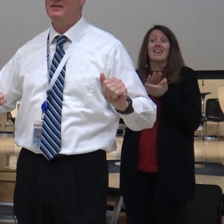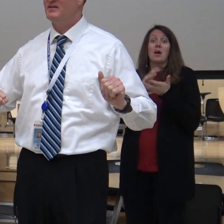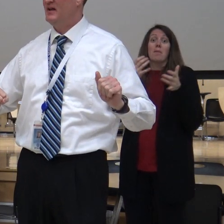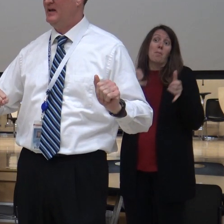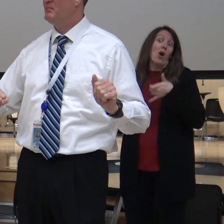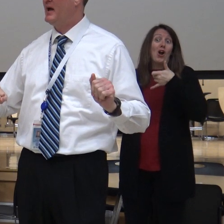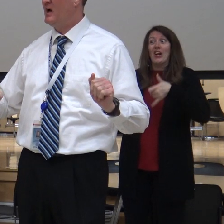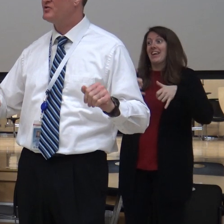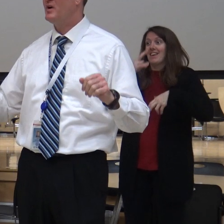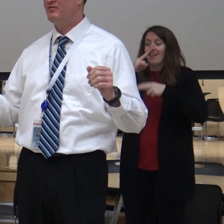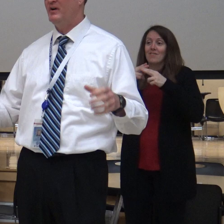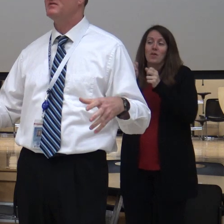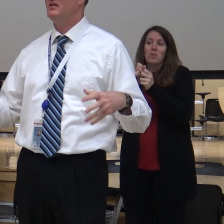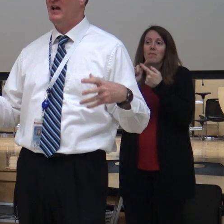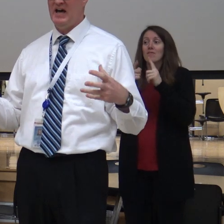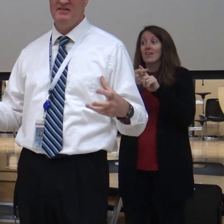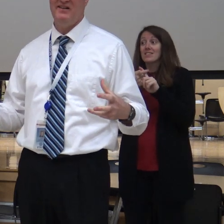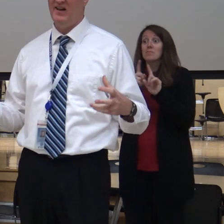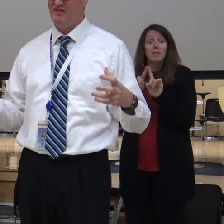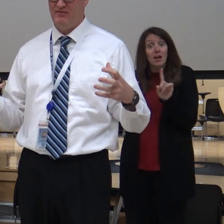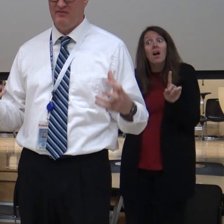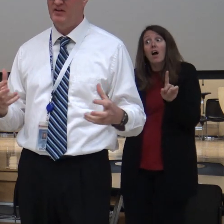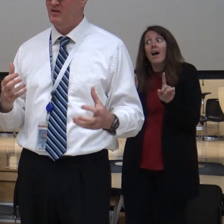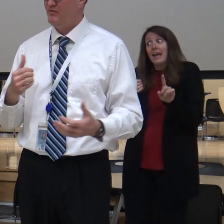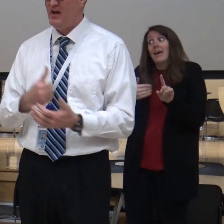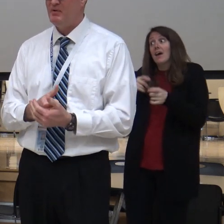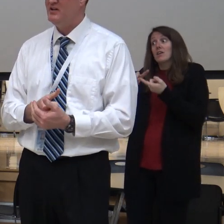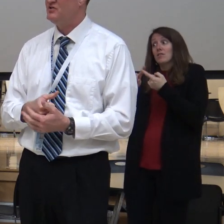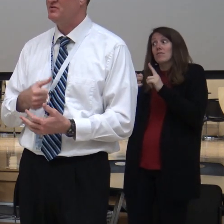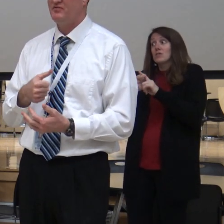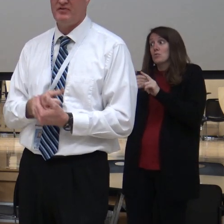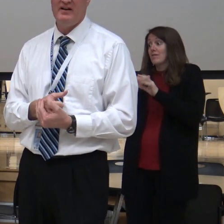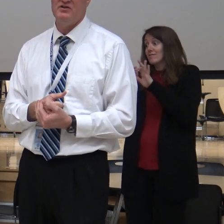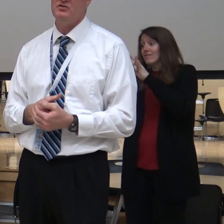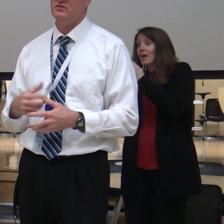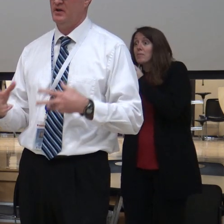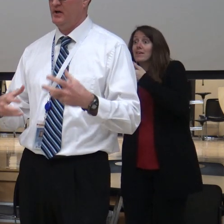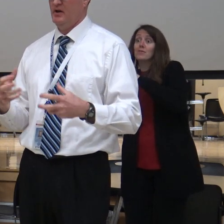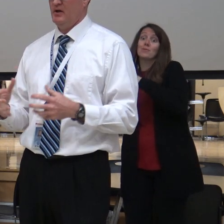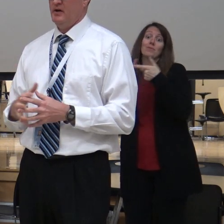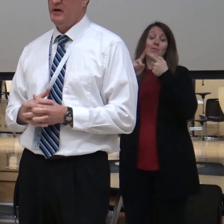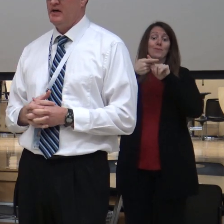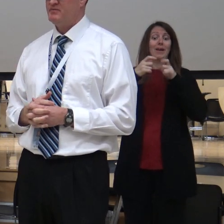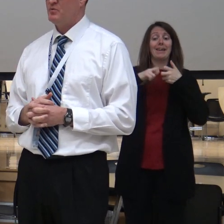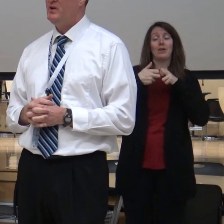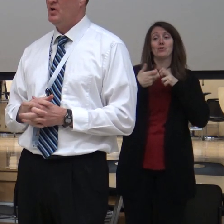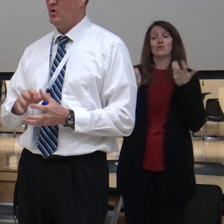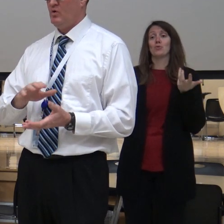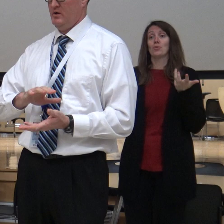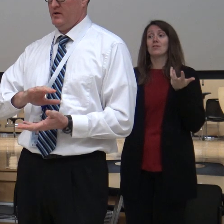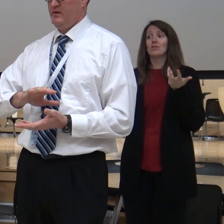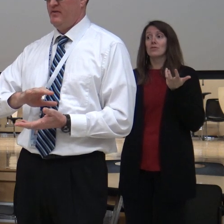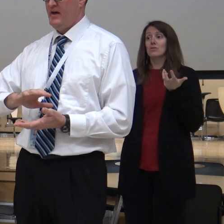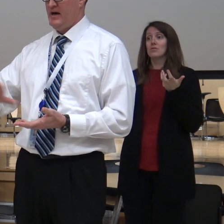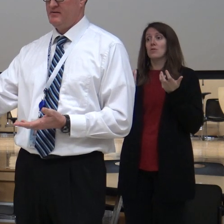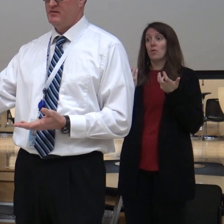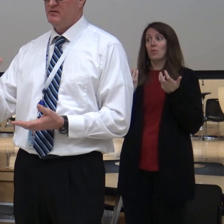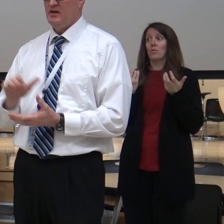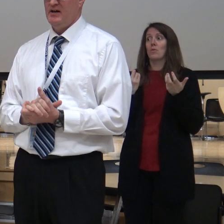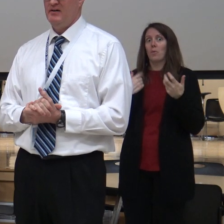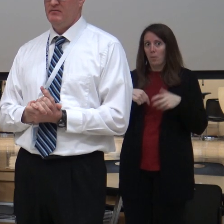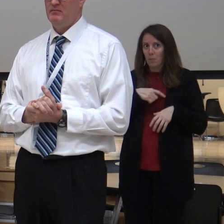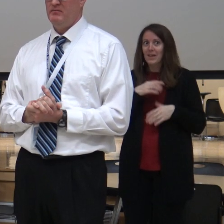with friends and that. But I also had friends that had a lot of family issues, friend issues. So we know